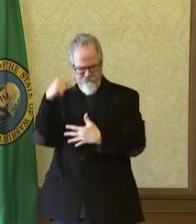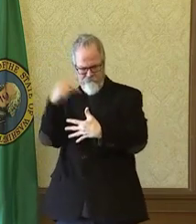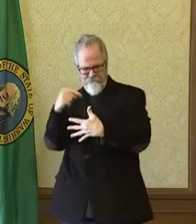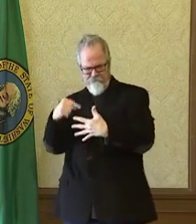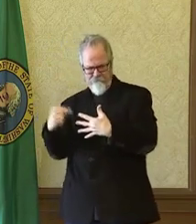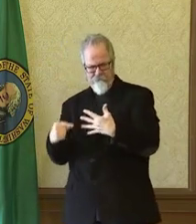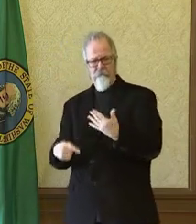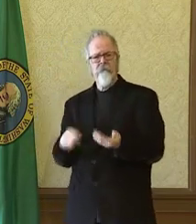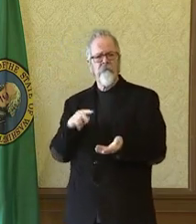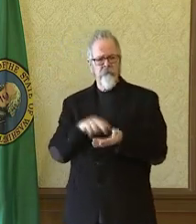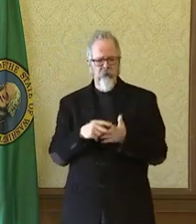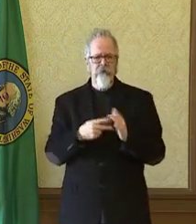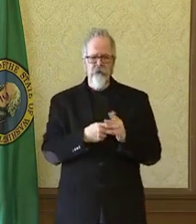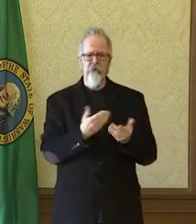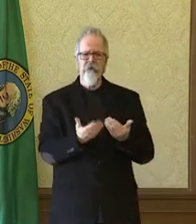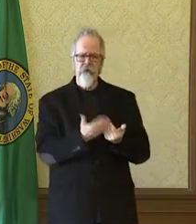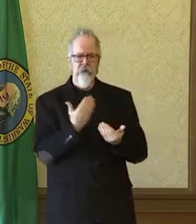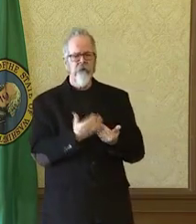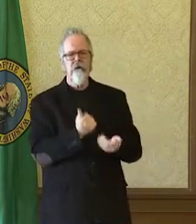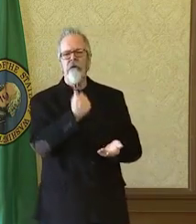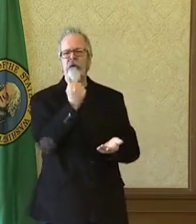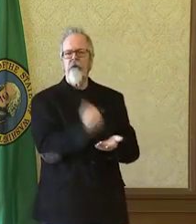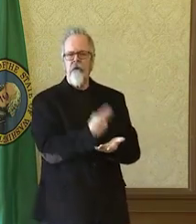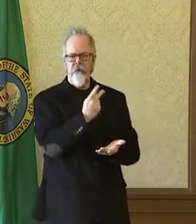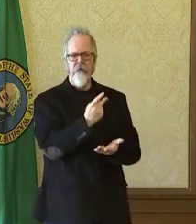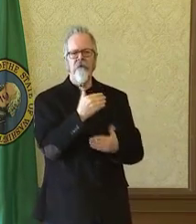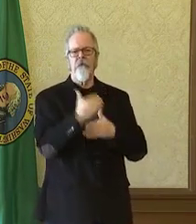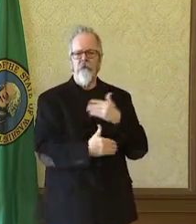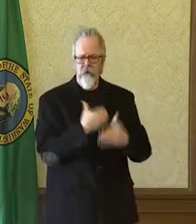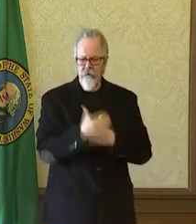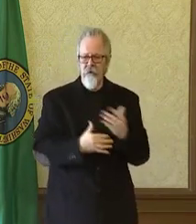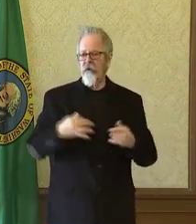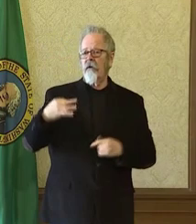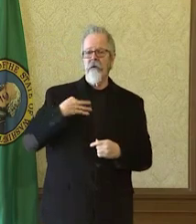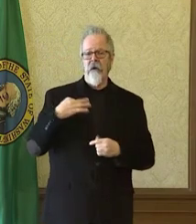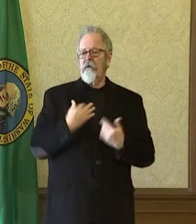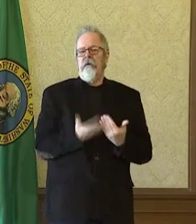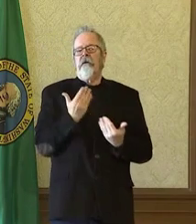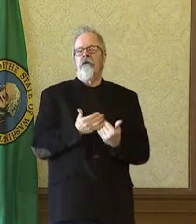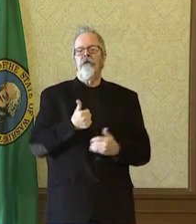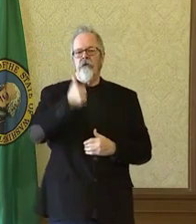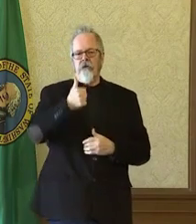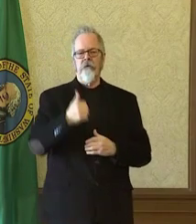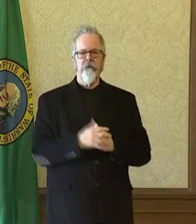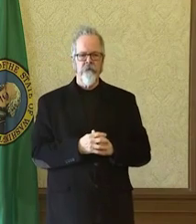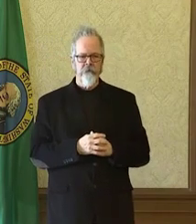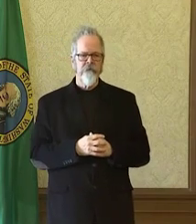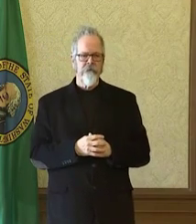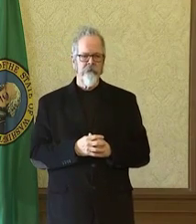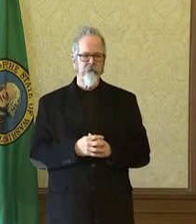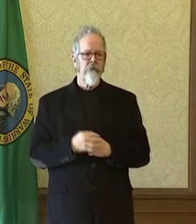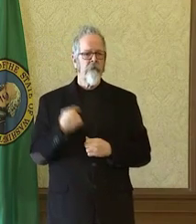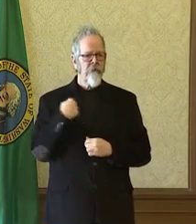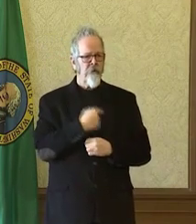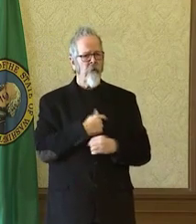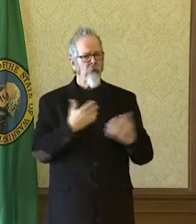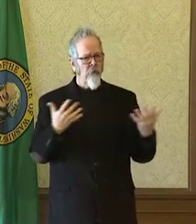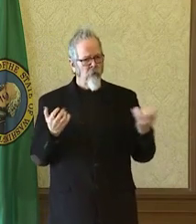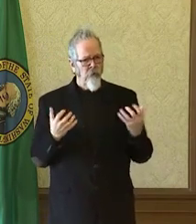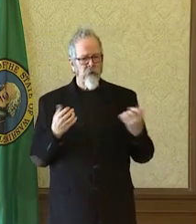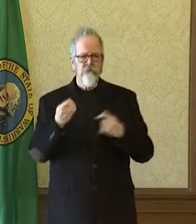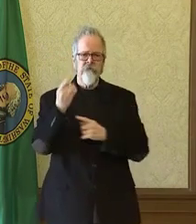is approved. And therefore, we want to make sure that more people come into the system approved and